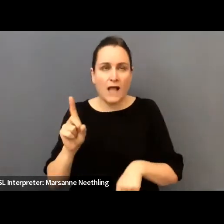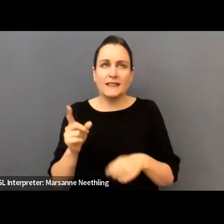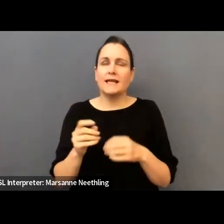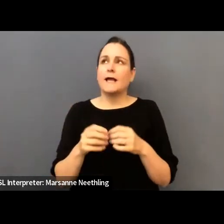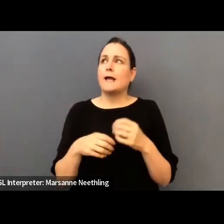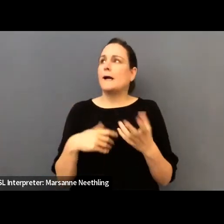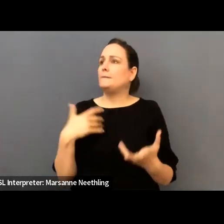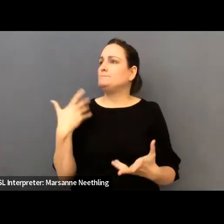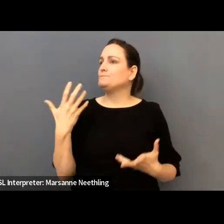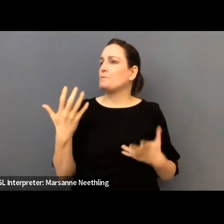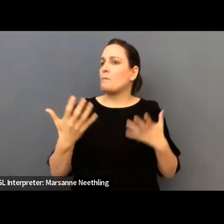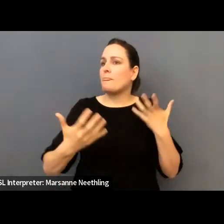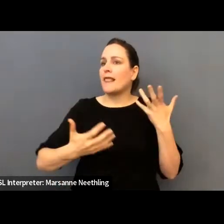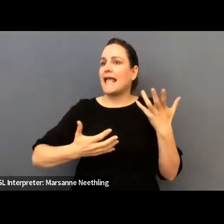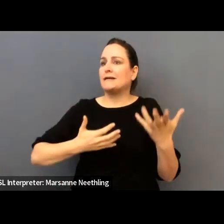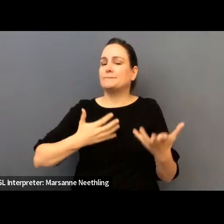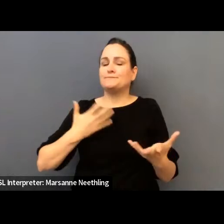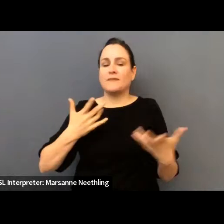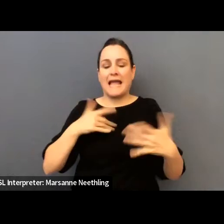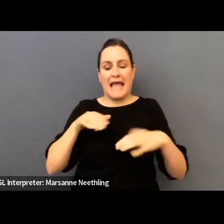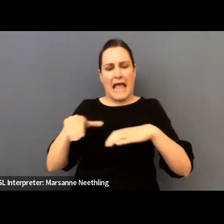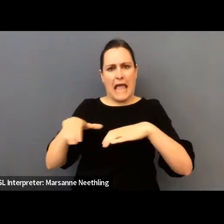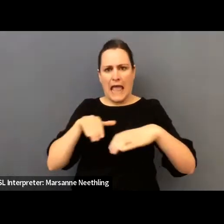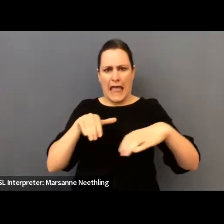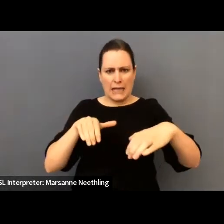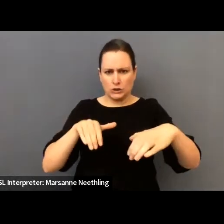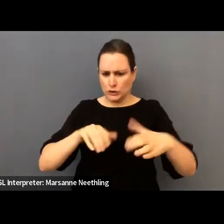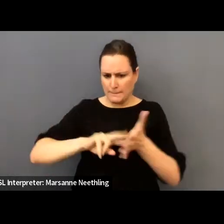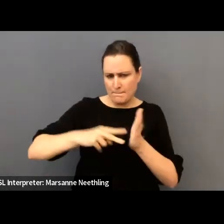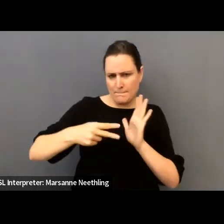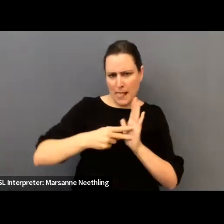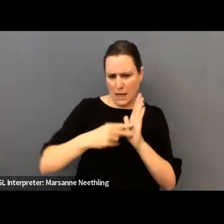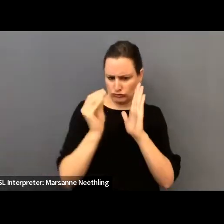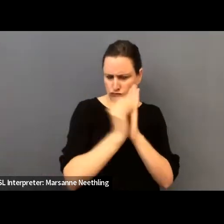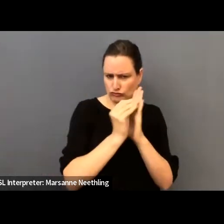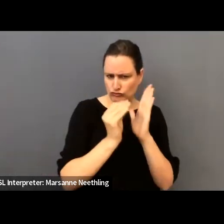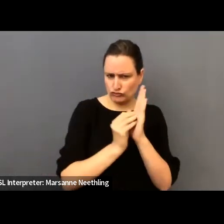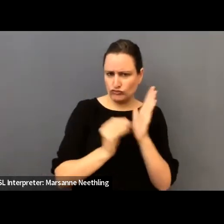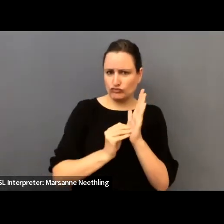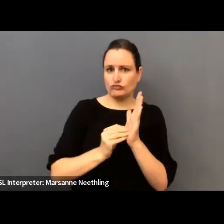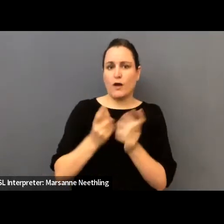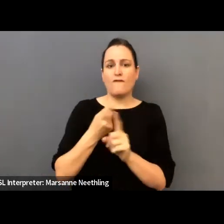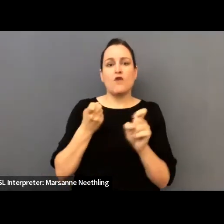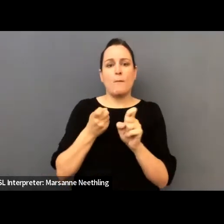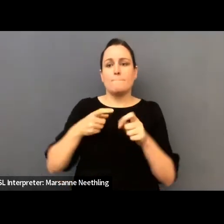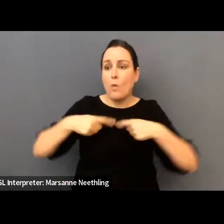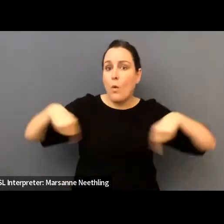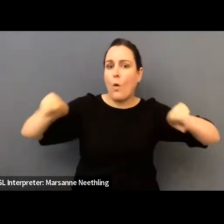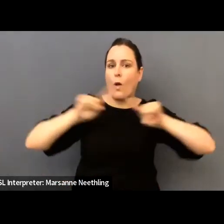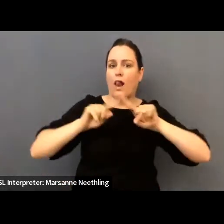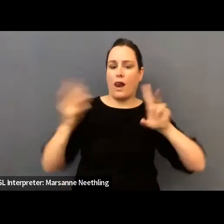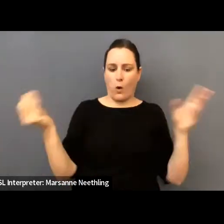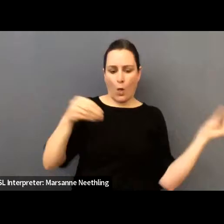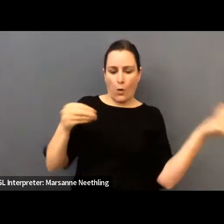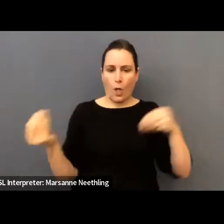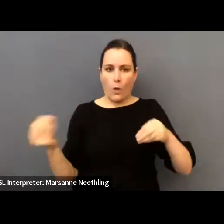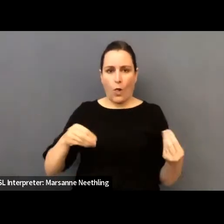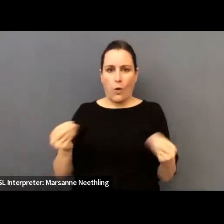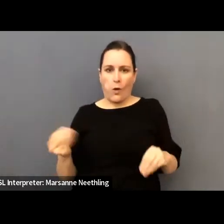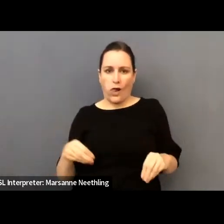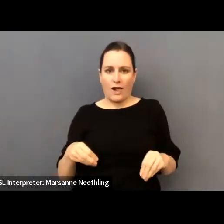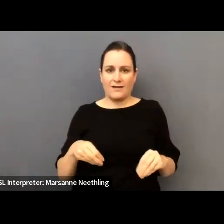consolidated action plan, which I don't know whether the universities, do we have